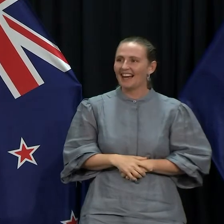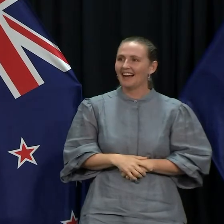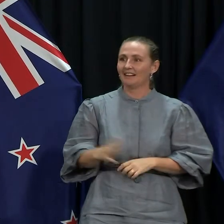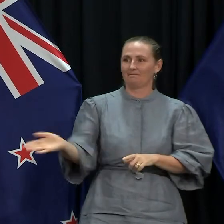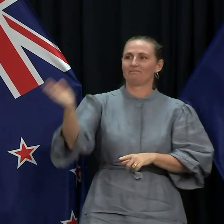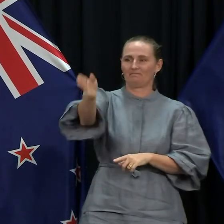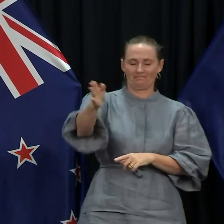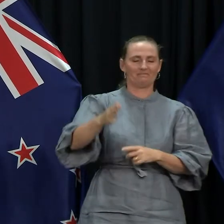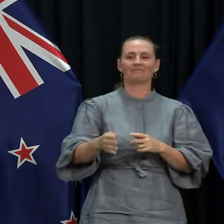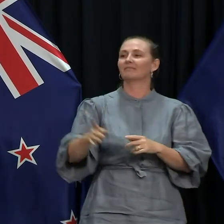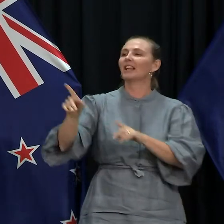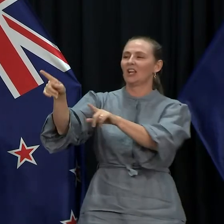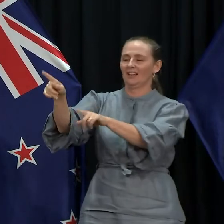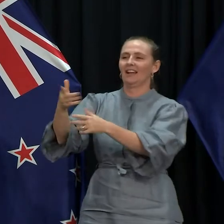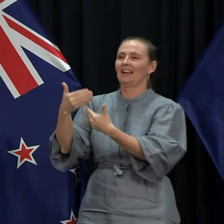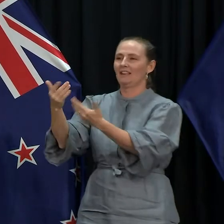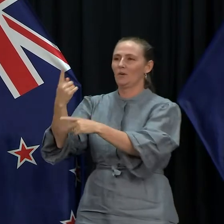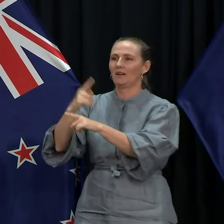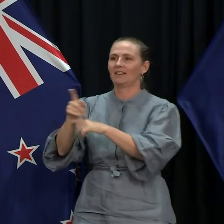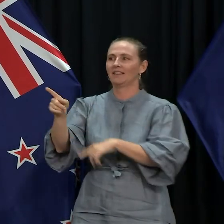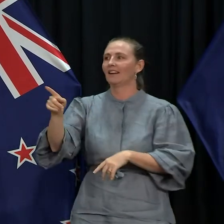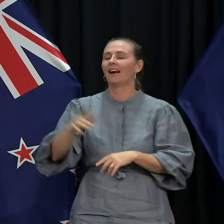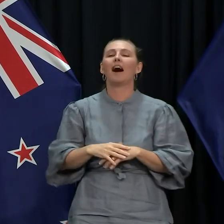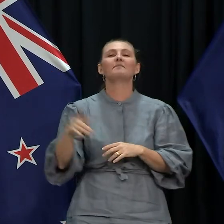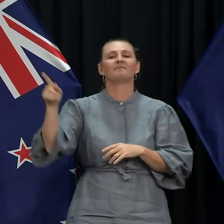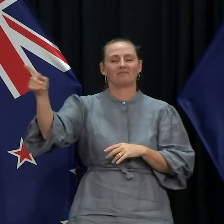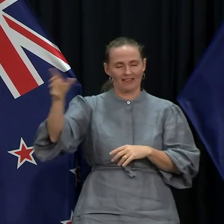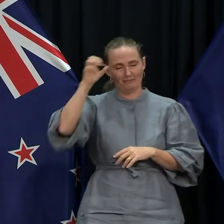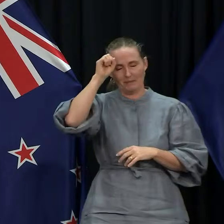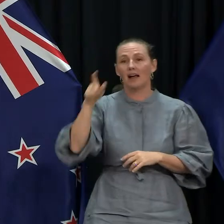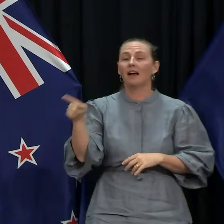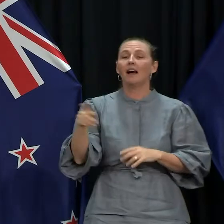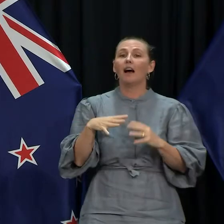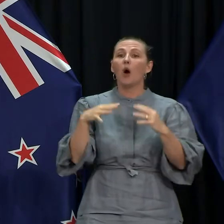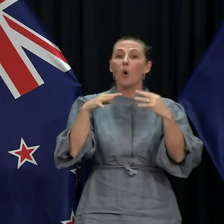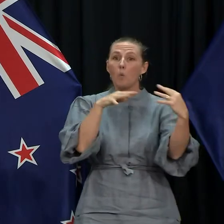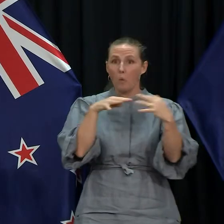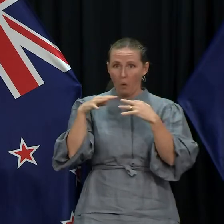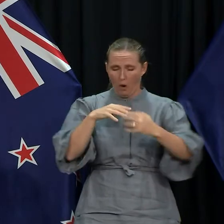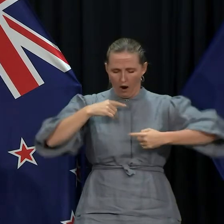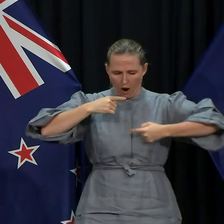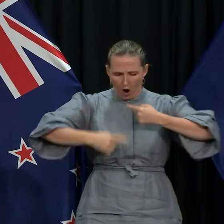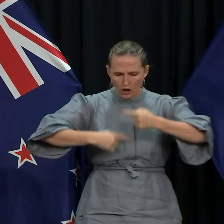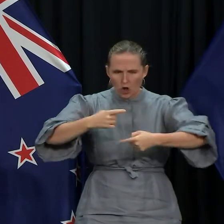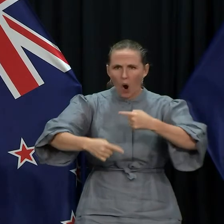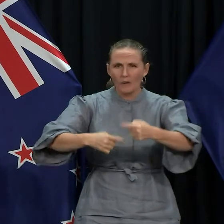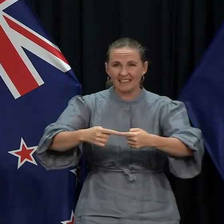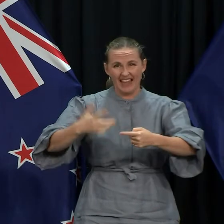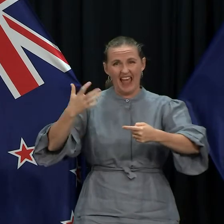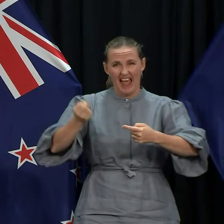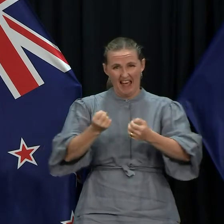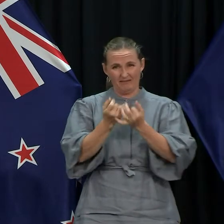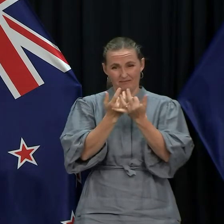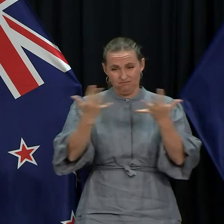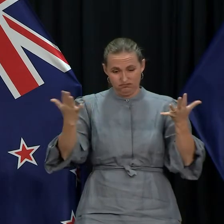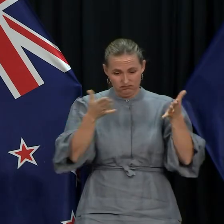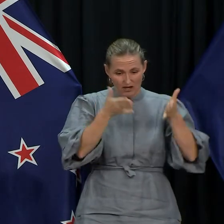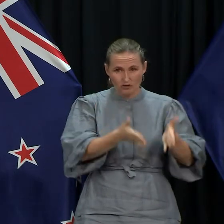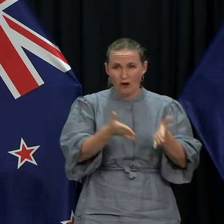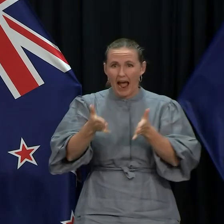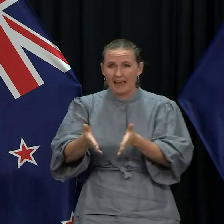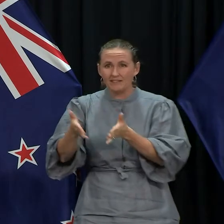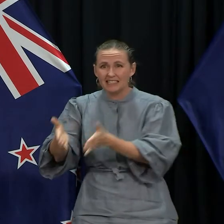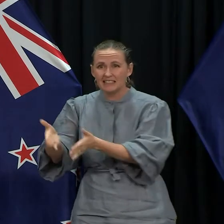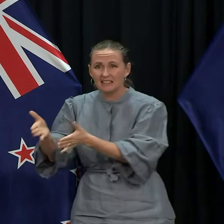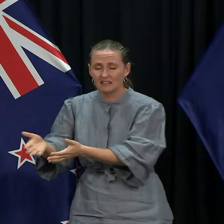go. Okay, but should we give you a... With the war ongoing and evidence of war crimes and mass graves, does the international